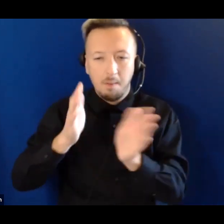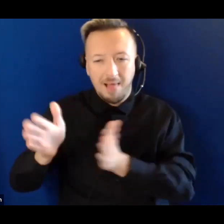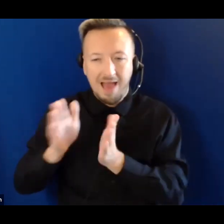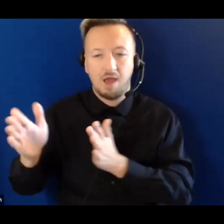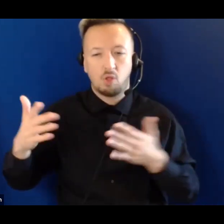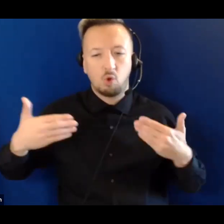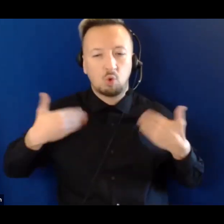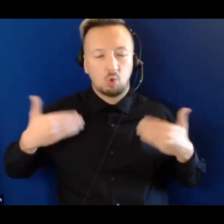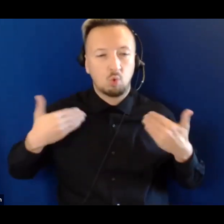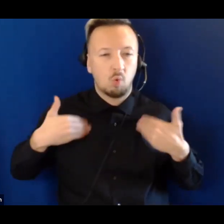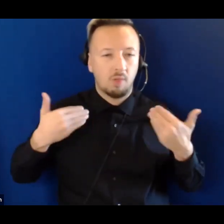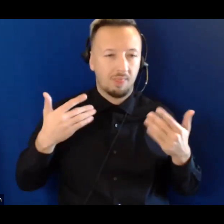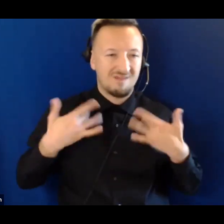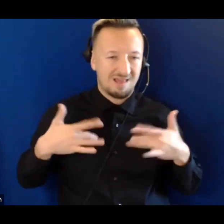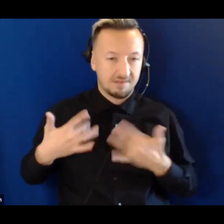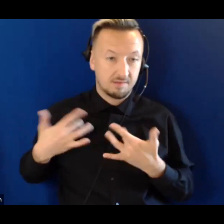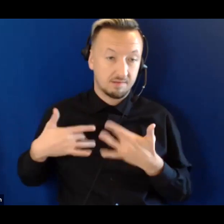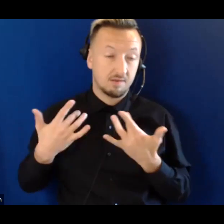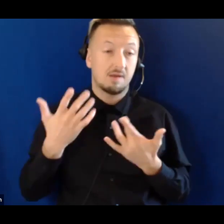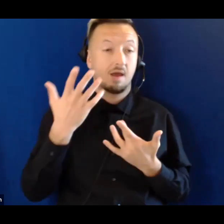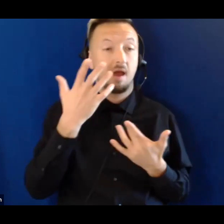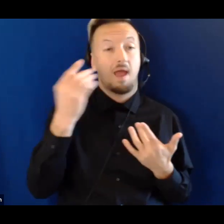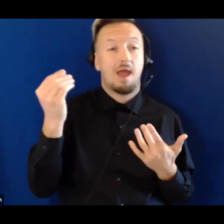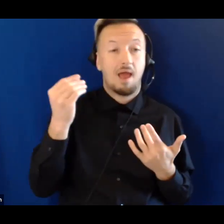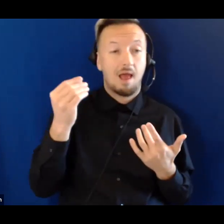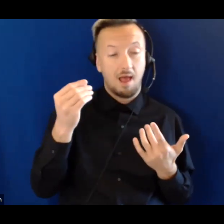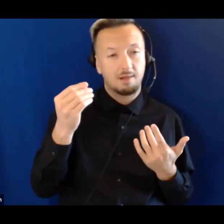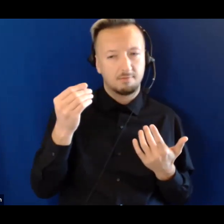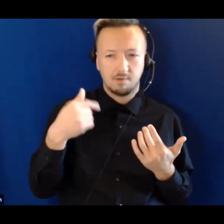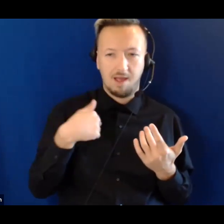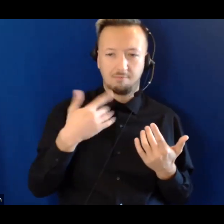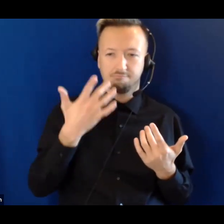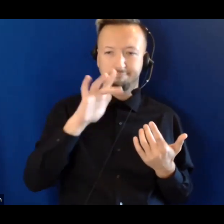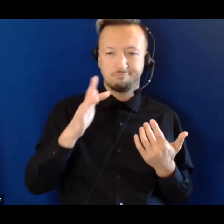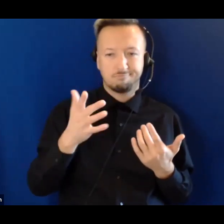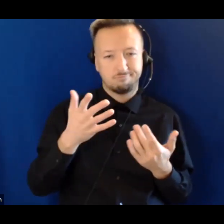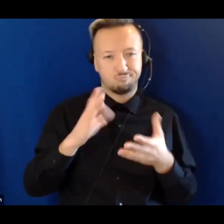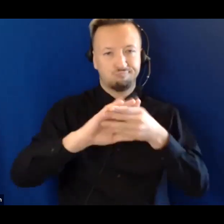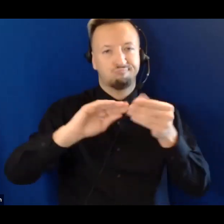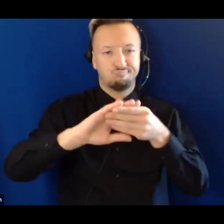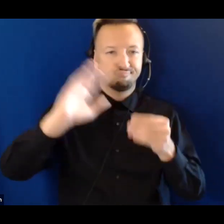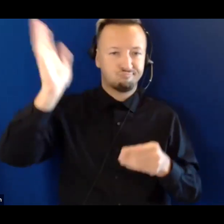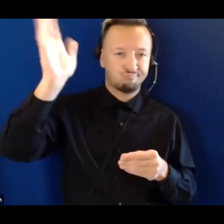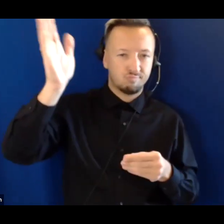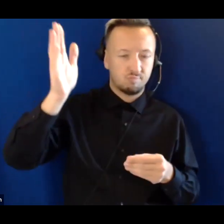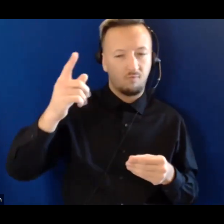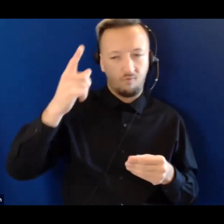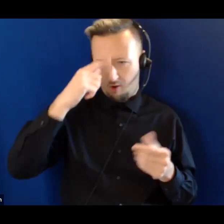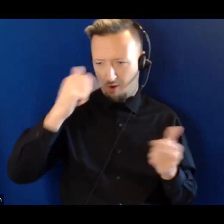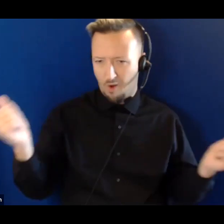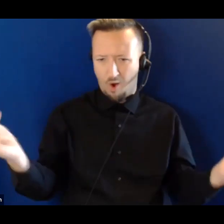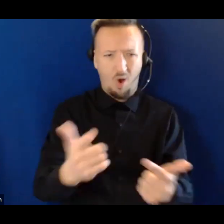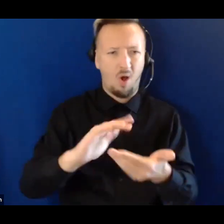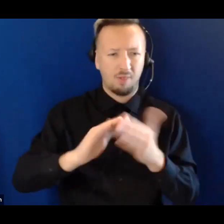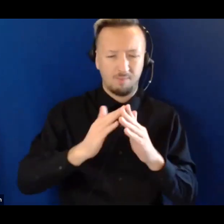opportunities going, but also fortunately able to speak to the whole community and the intergenerational community